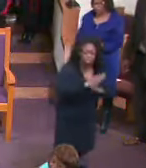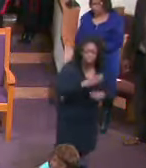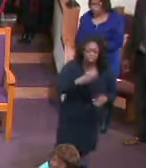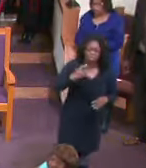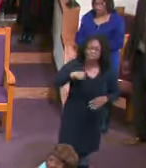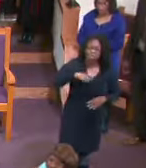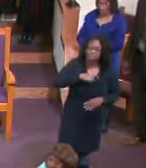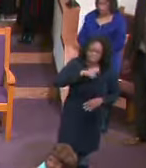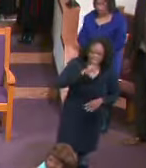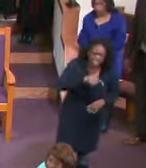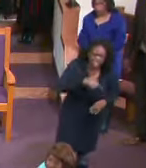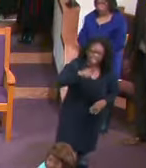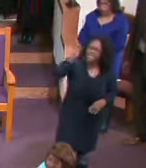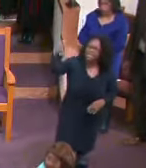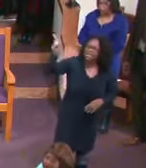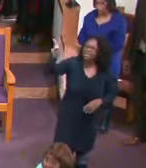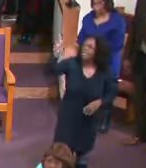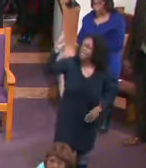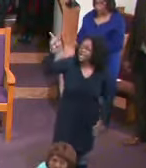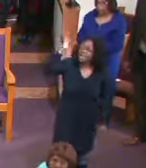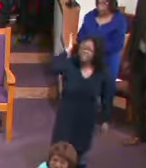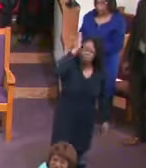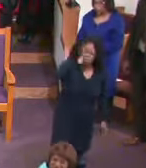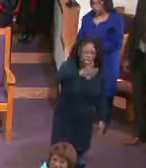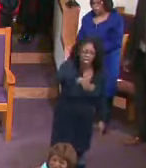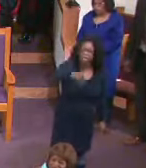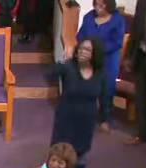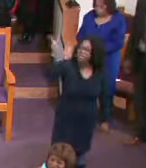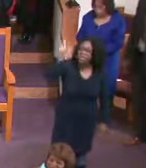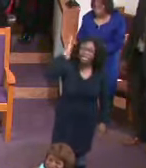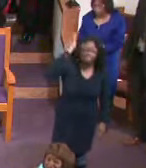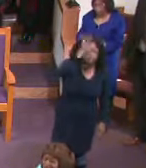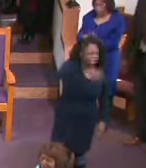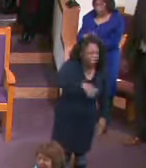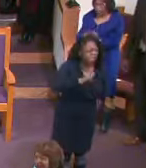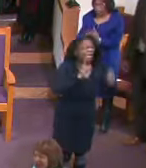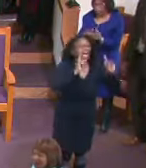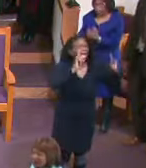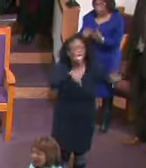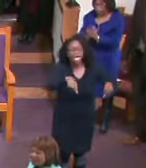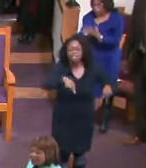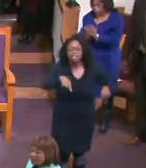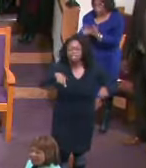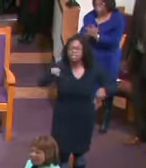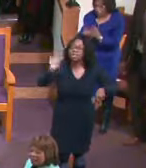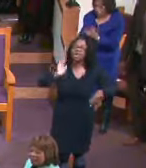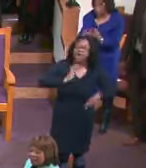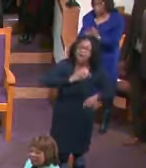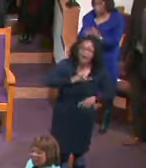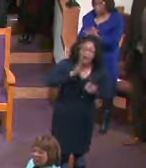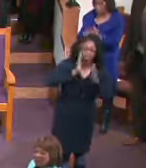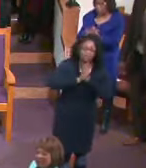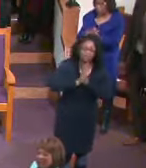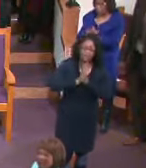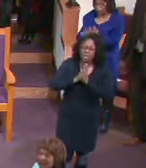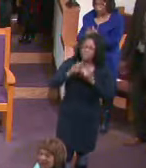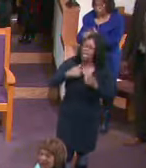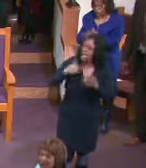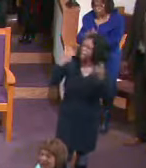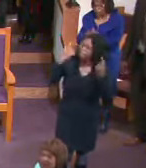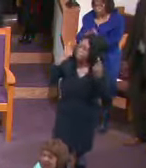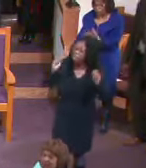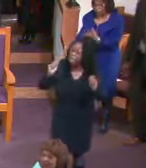will. I said he will answer my prayer. Yeah, I tried